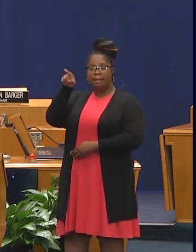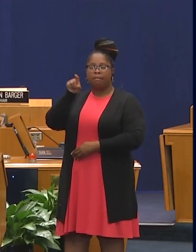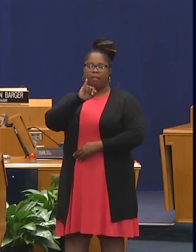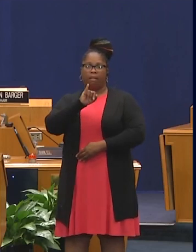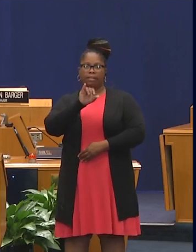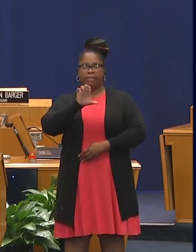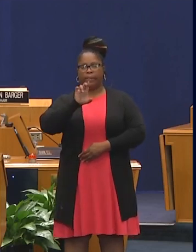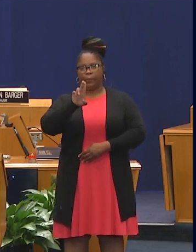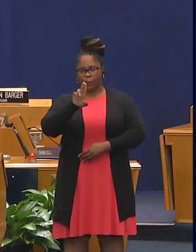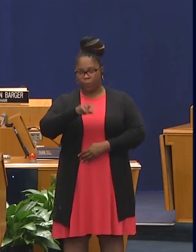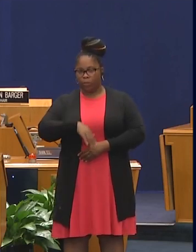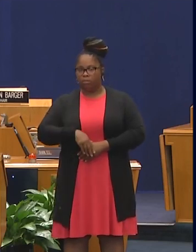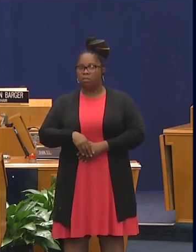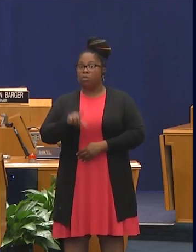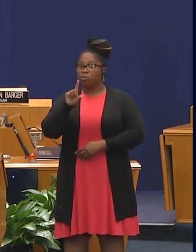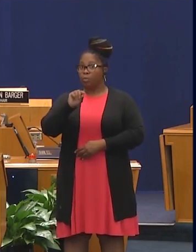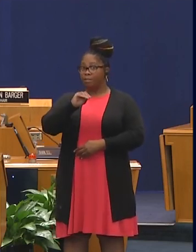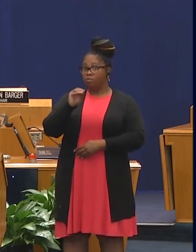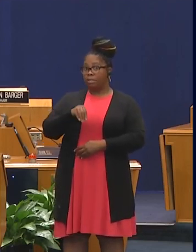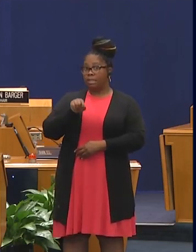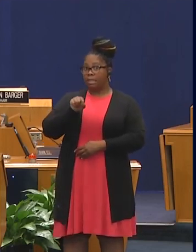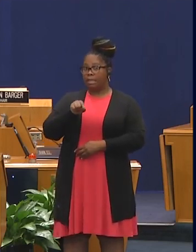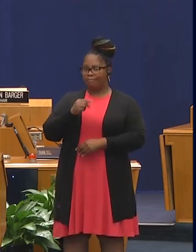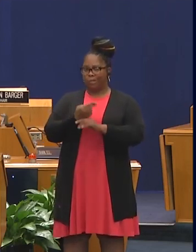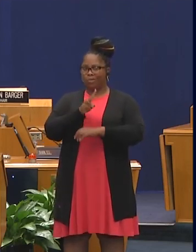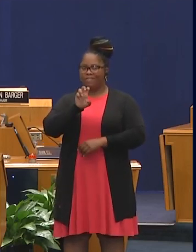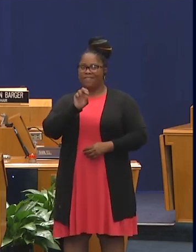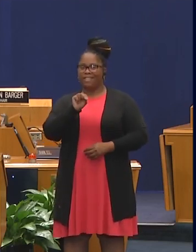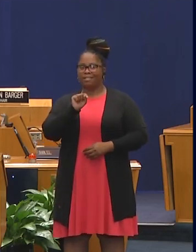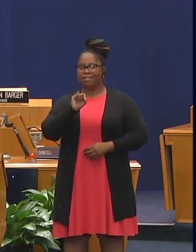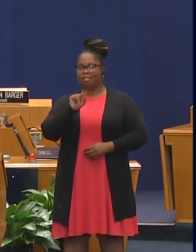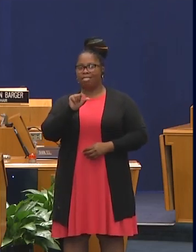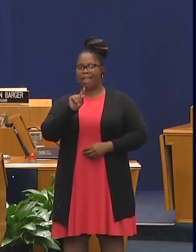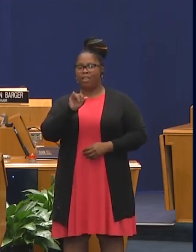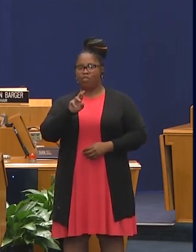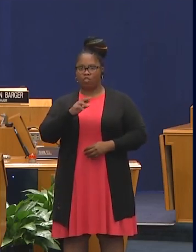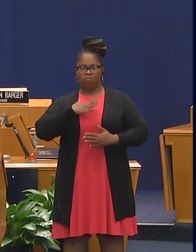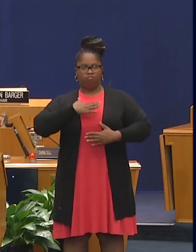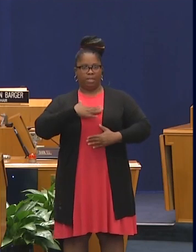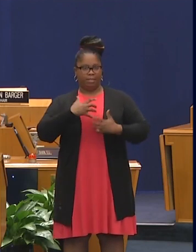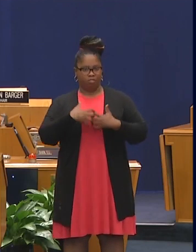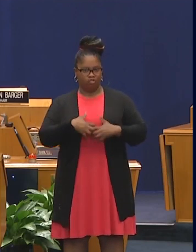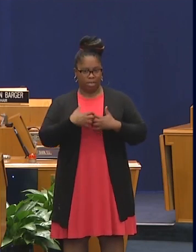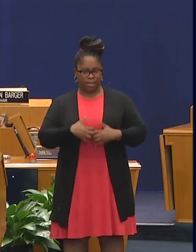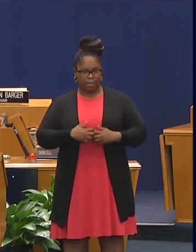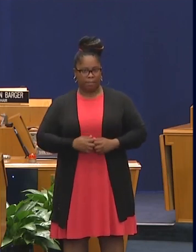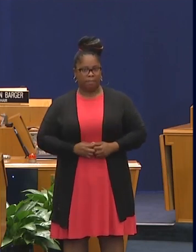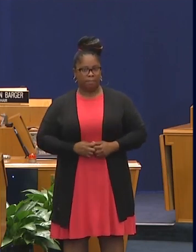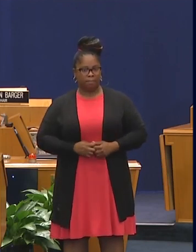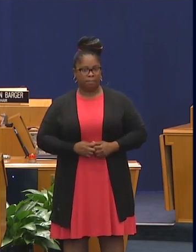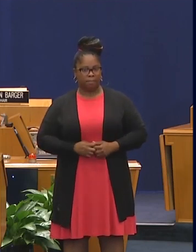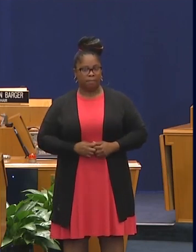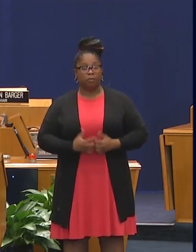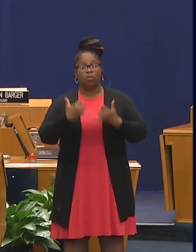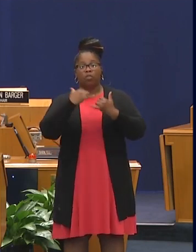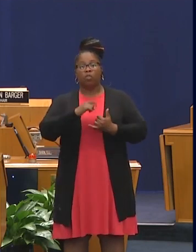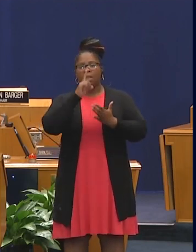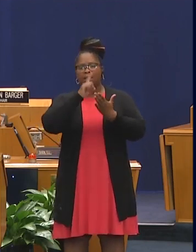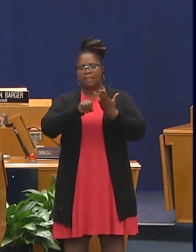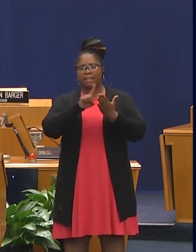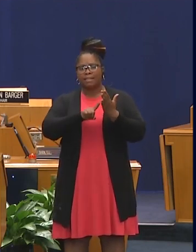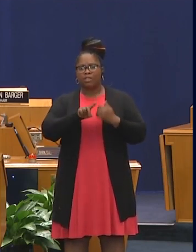and 20% of these patients are on ventilators. We're also currently investigating